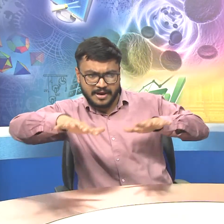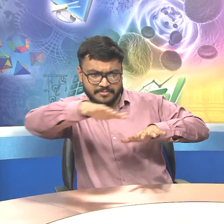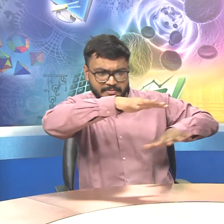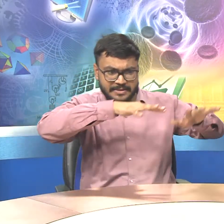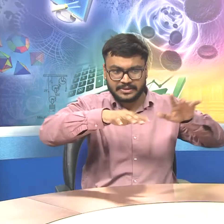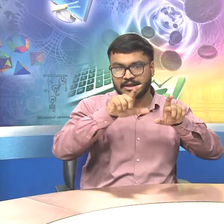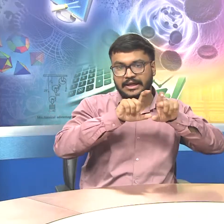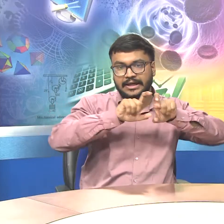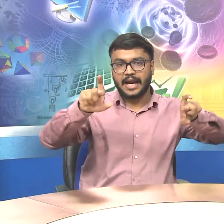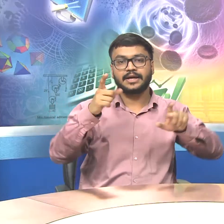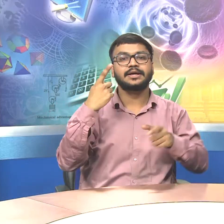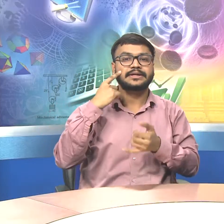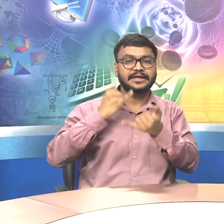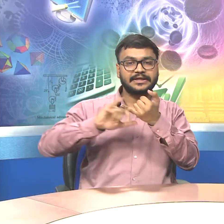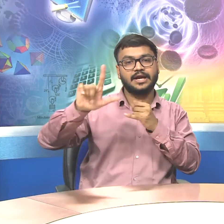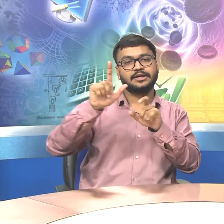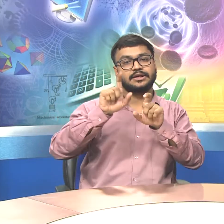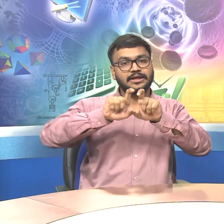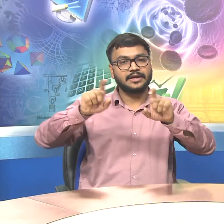is extremely important.